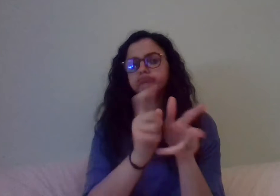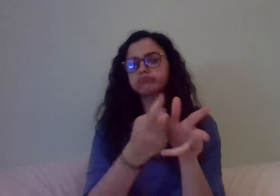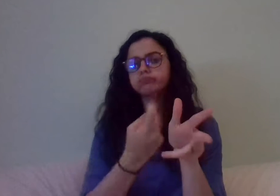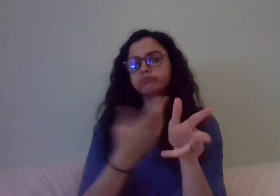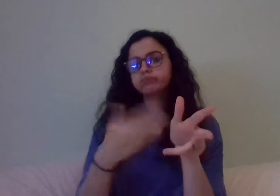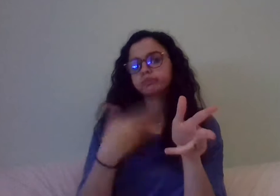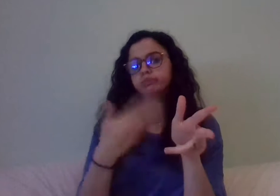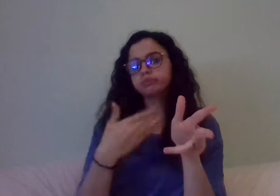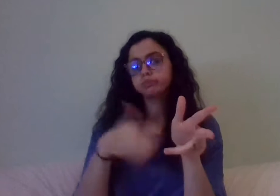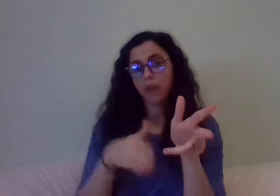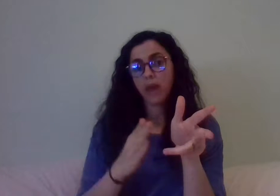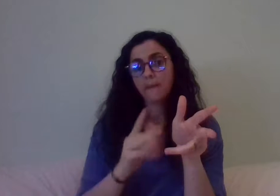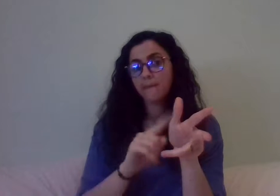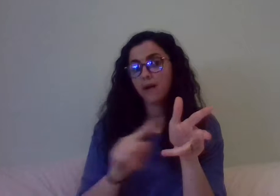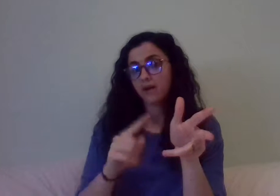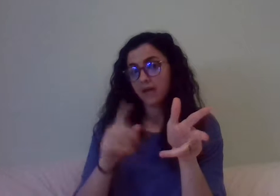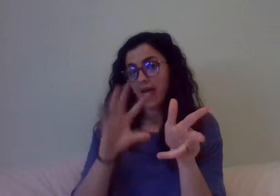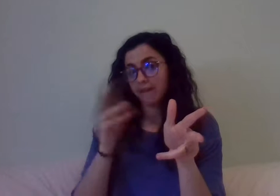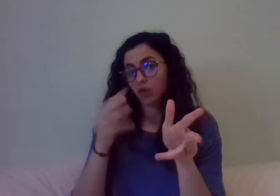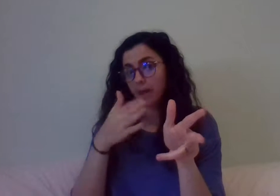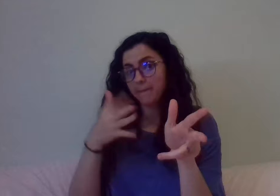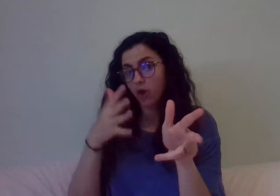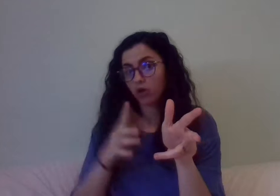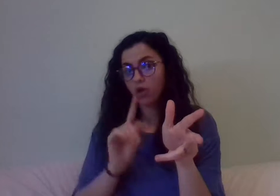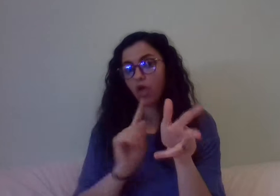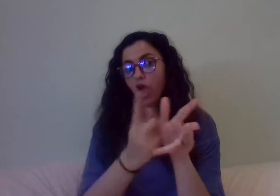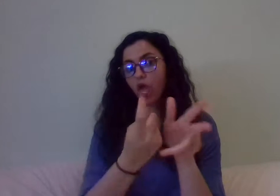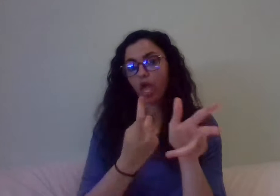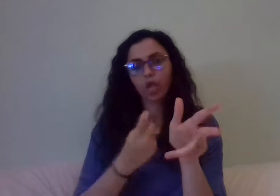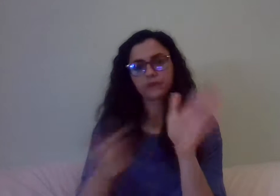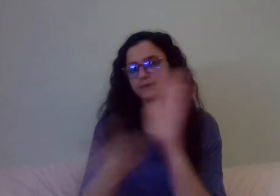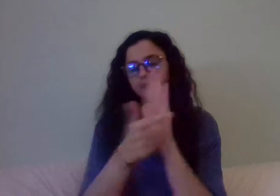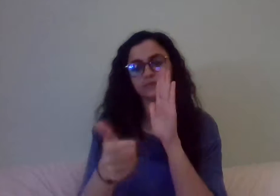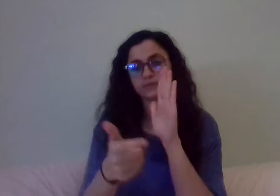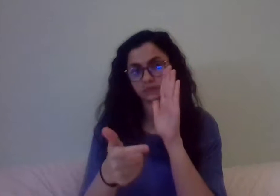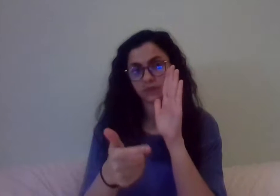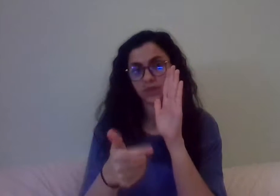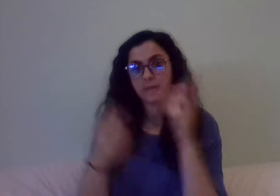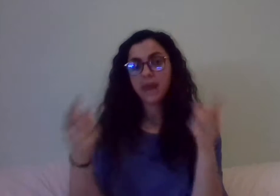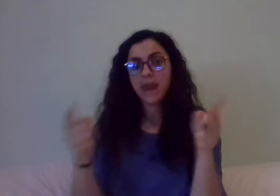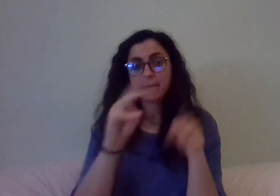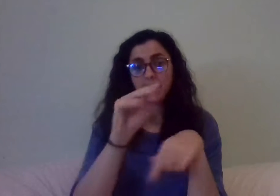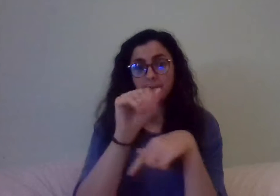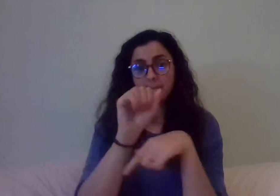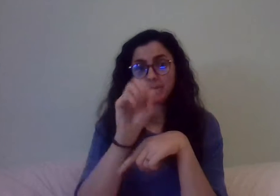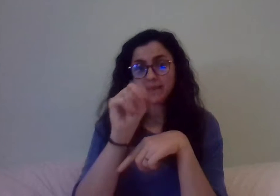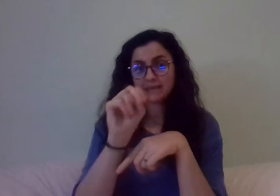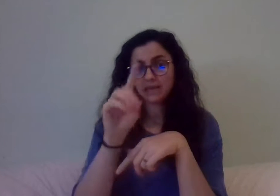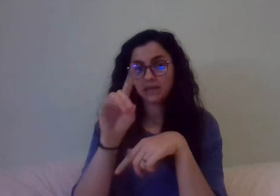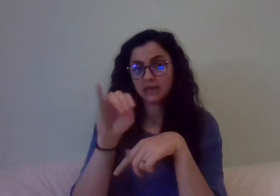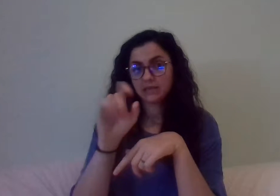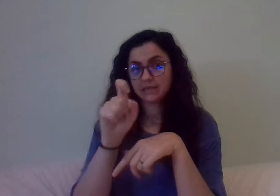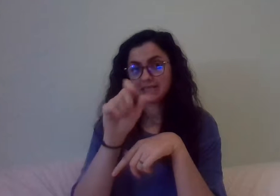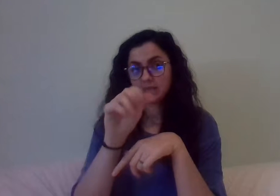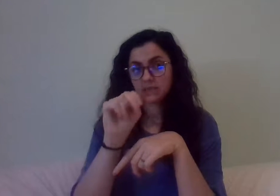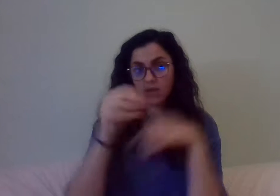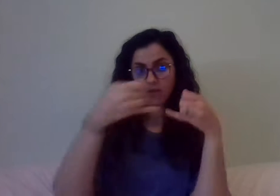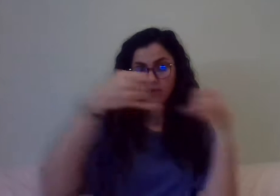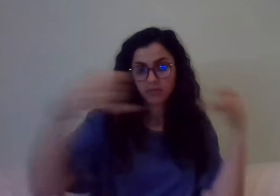and oftentimes it's known that once the trains crossed the Mason-Dixon line, those segregated car divisions were